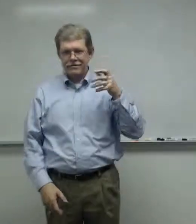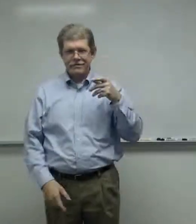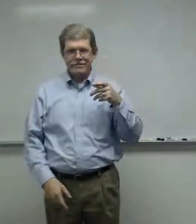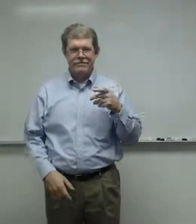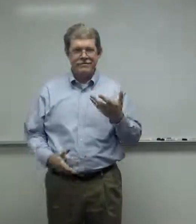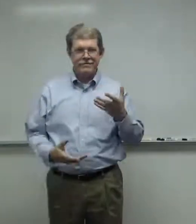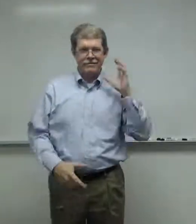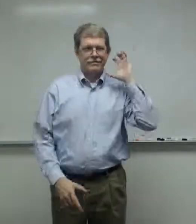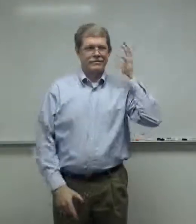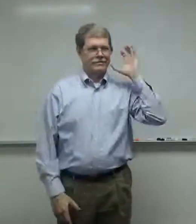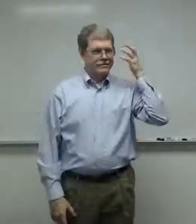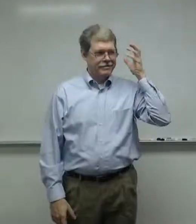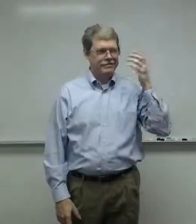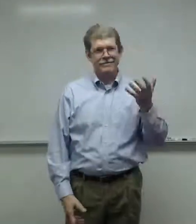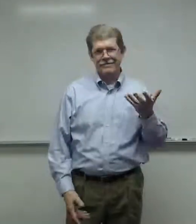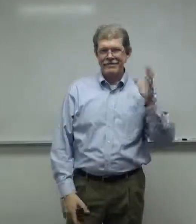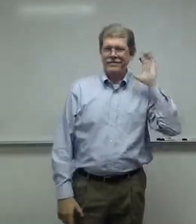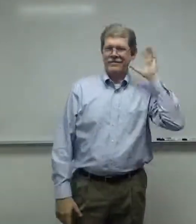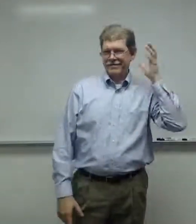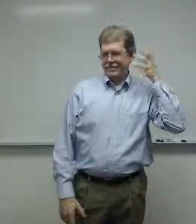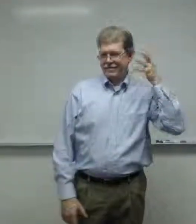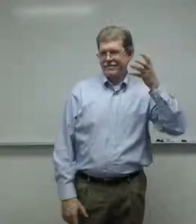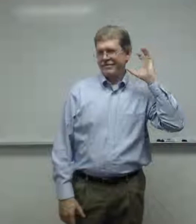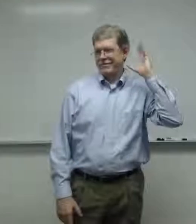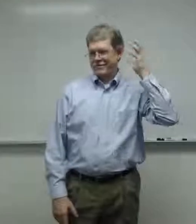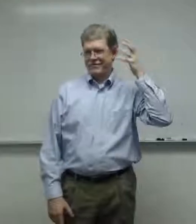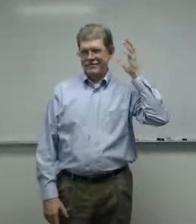Okay, so he's going with the whole like a C kind of shape.